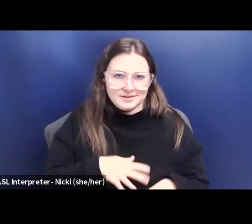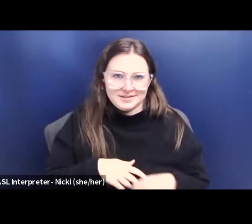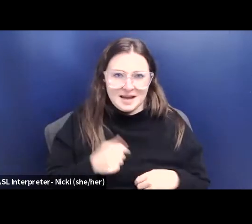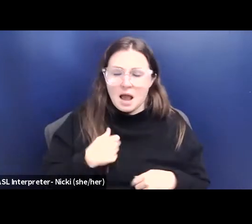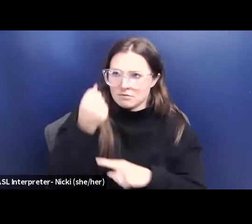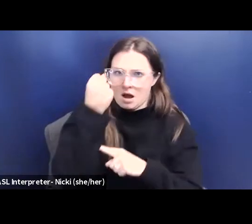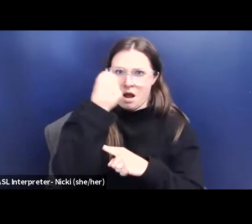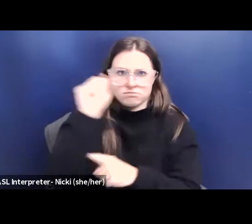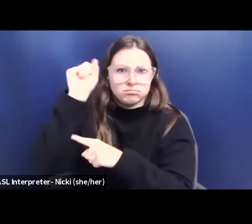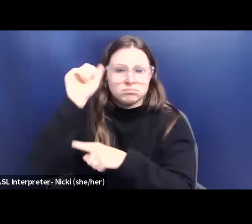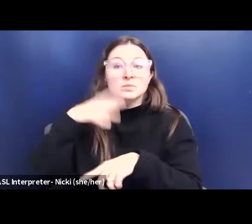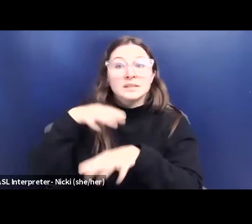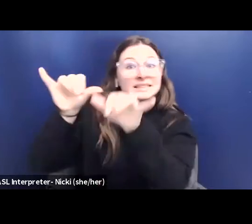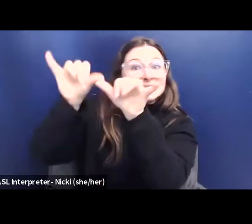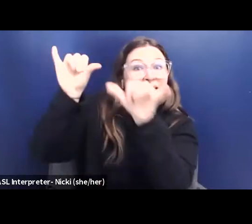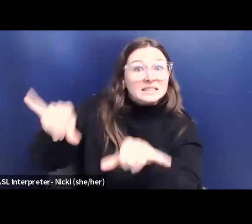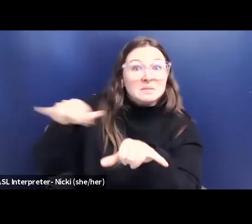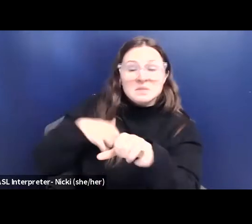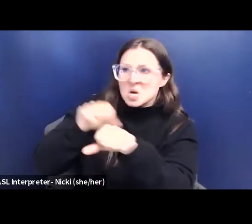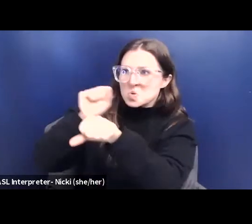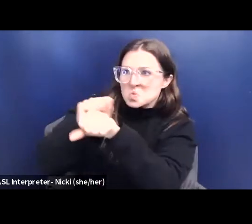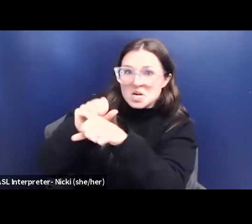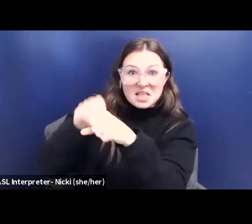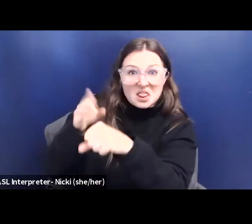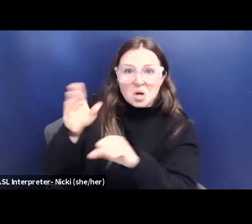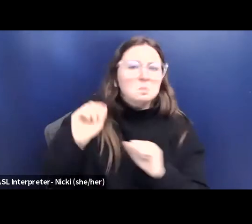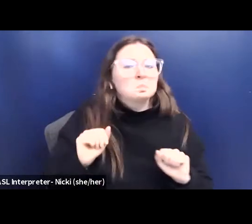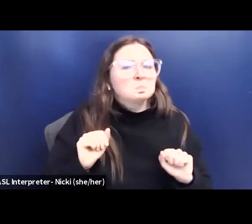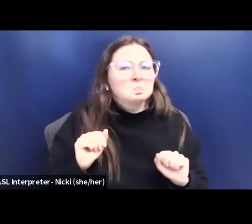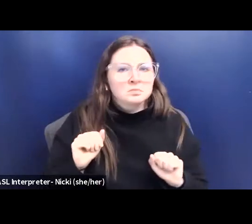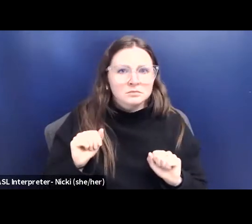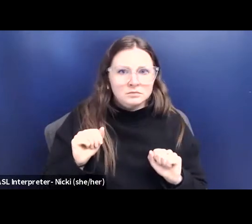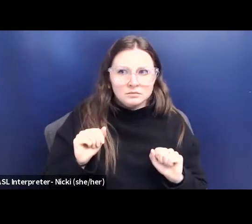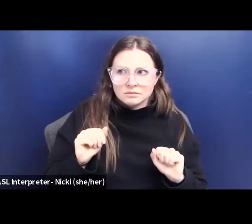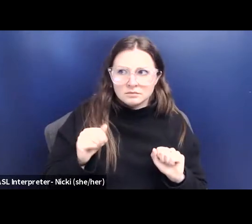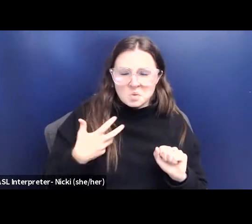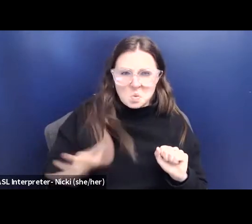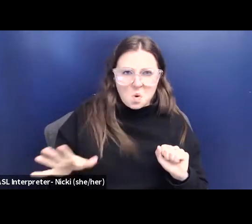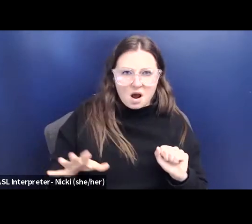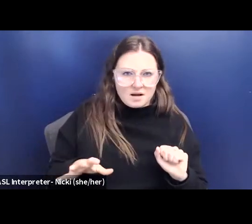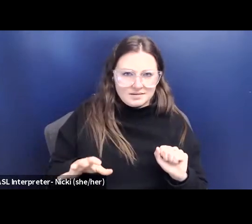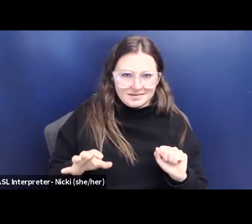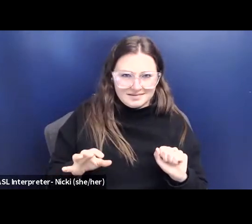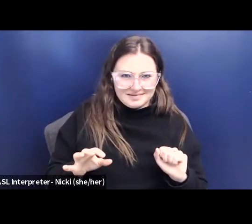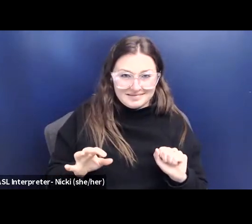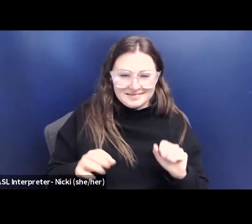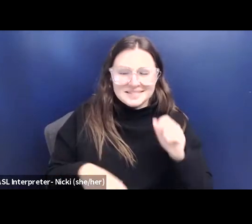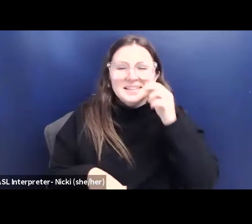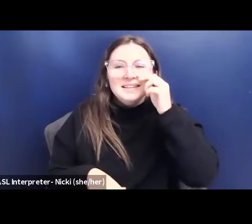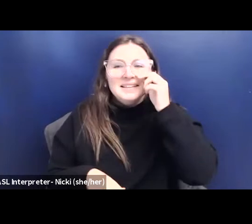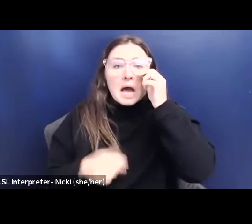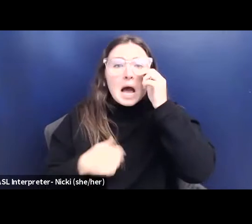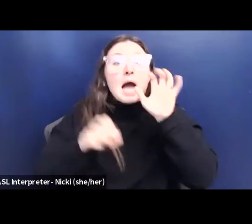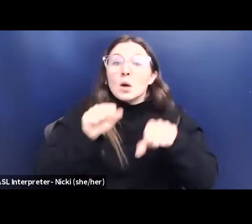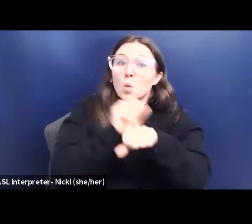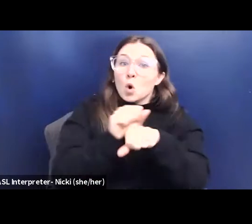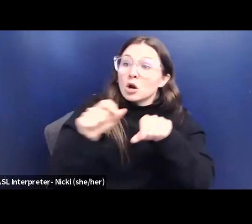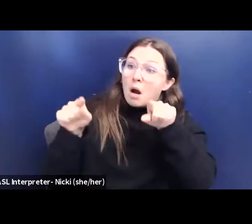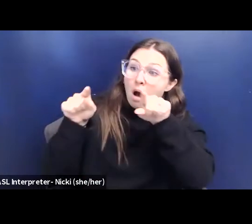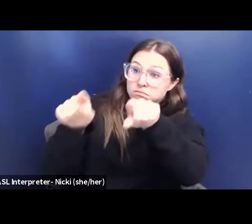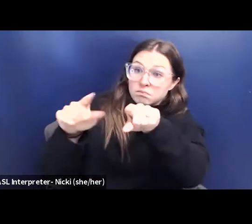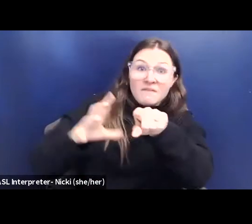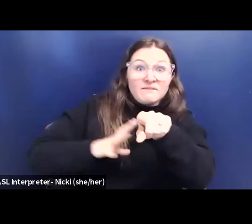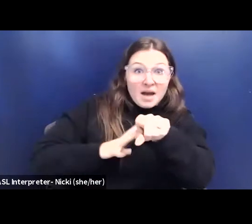inside of systems. I can work with systems, I can work alongside systems, but it was actually really important for me to own that, like, my